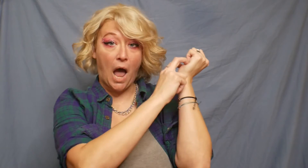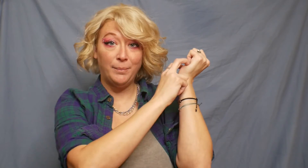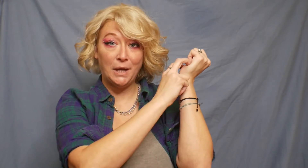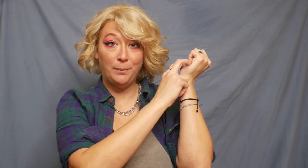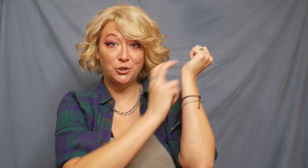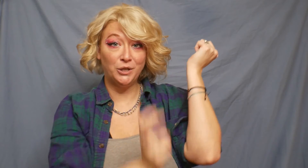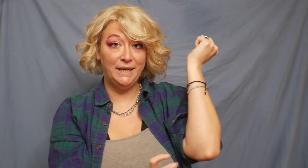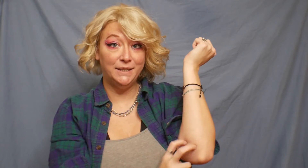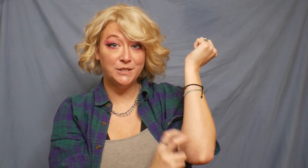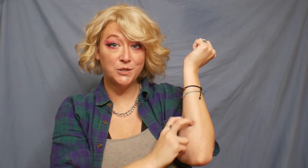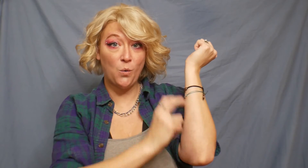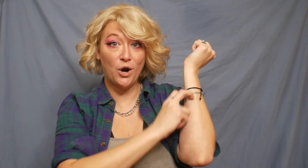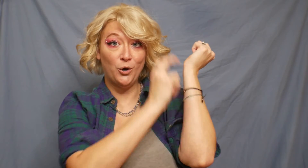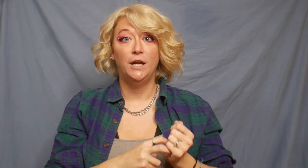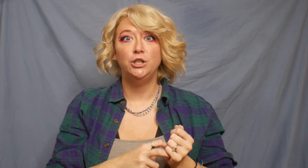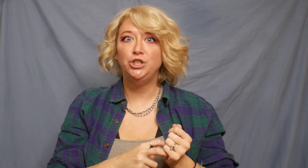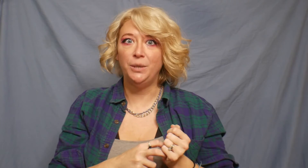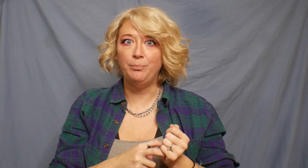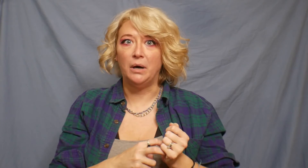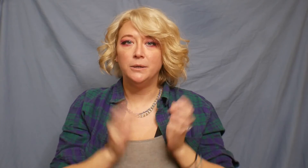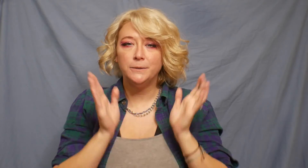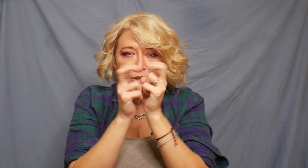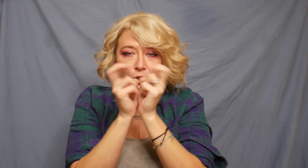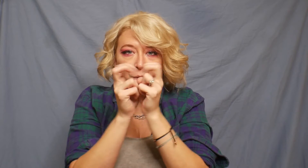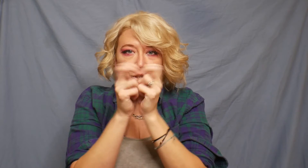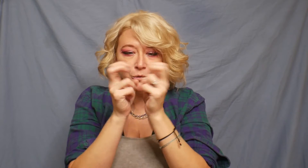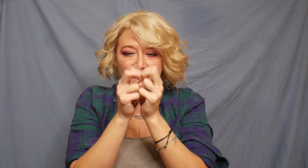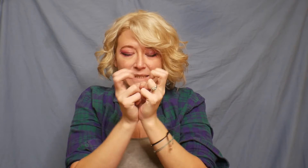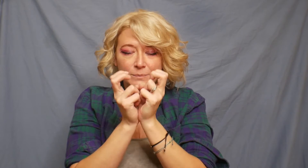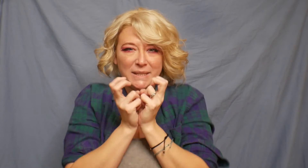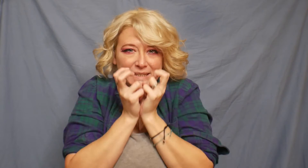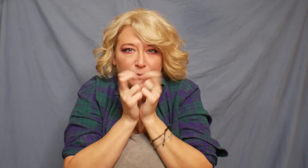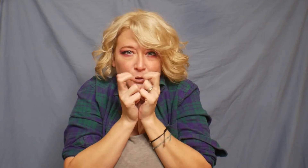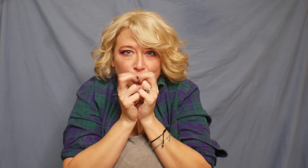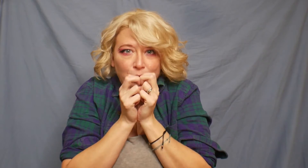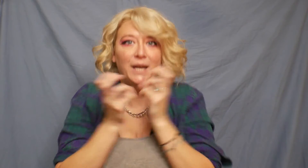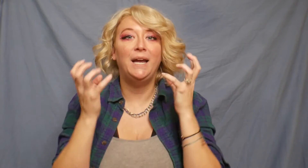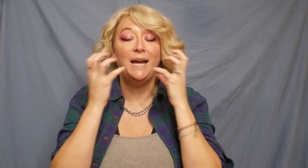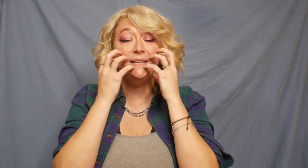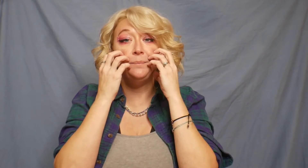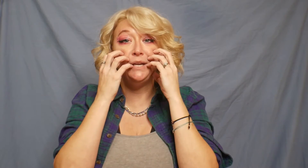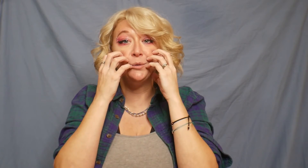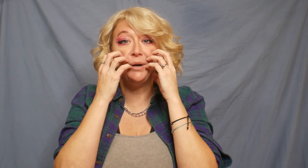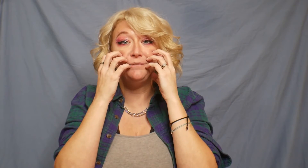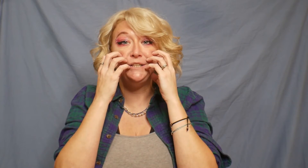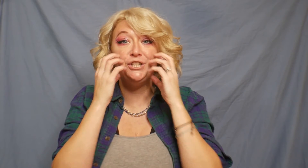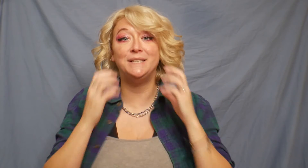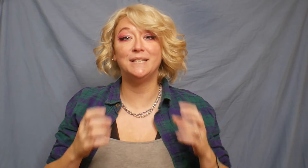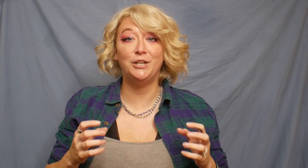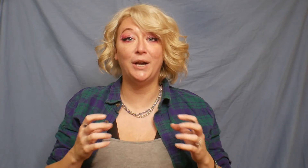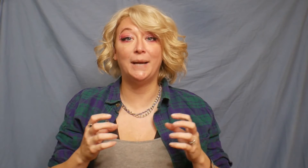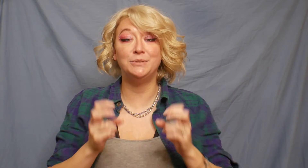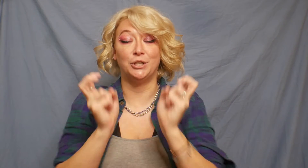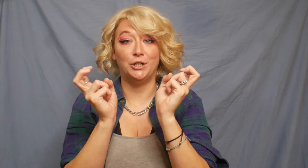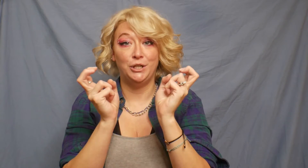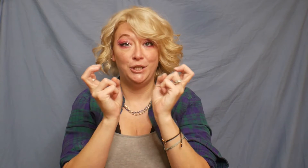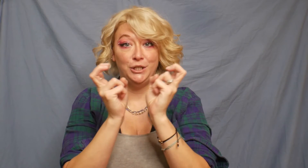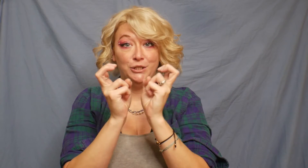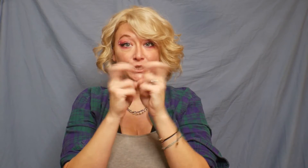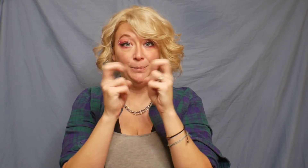Hopping up a tree. Squirrel. Chipmunk. You would do this because, and then make your puffy cheeks like your hamster.